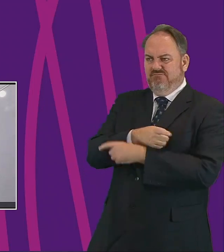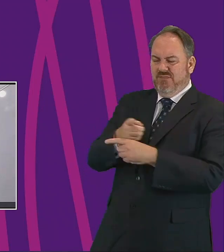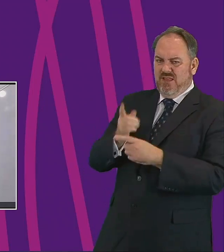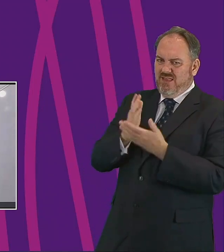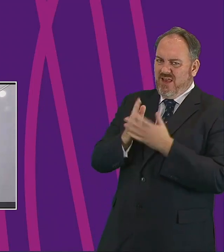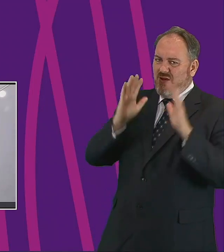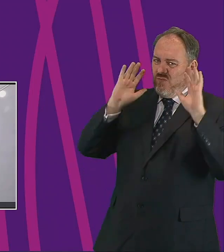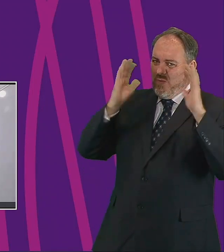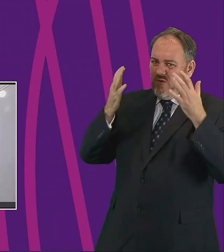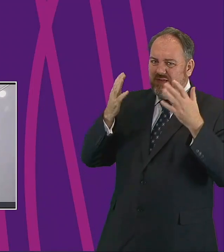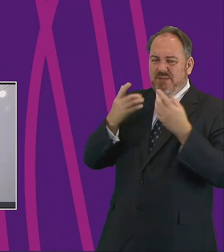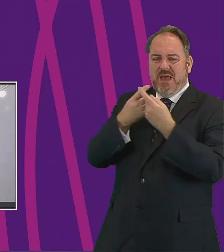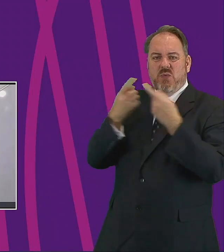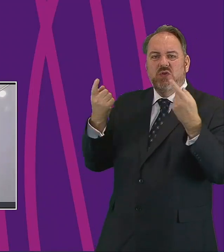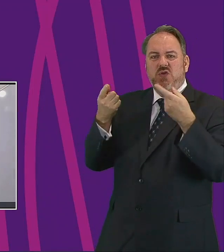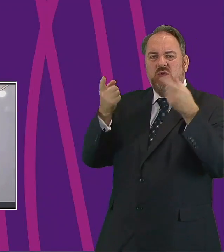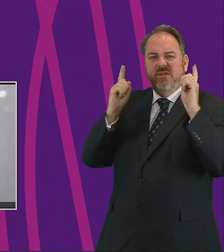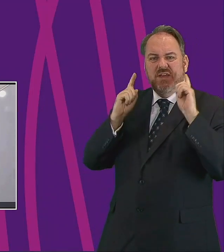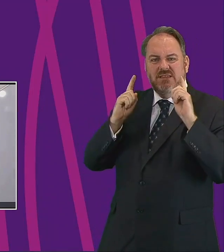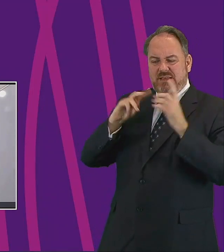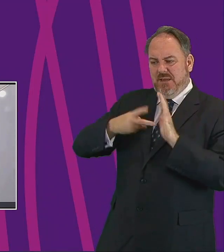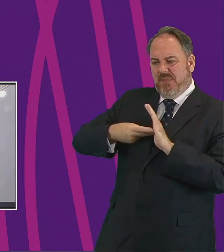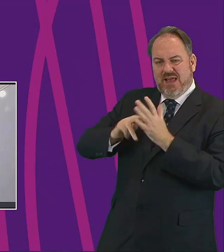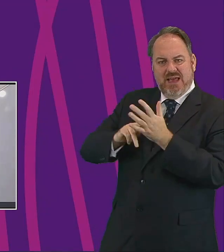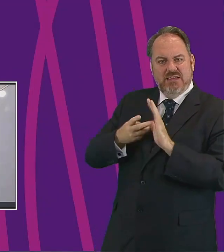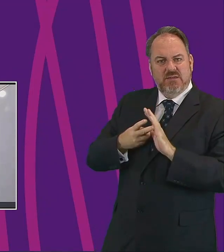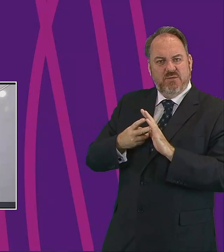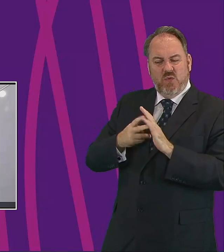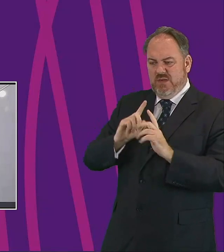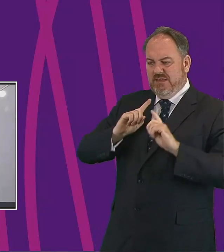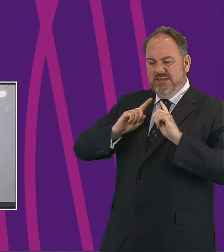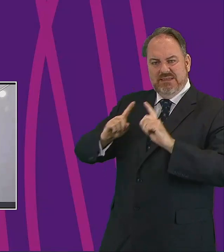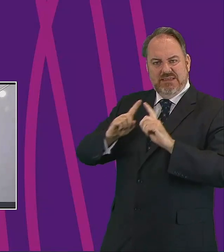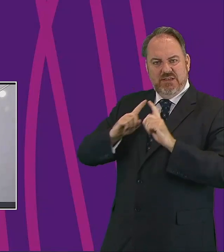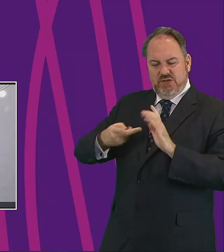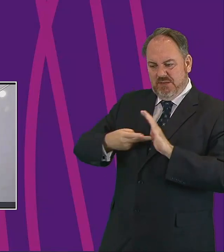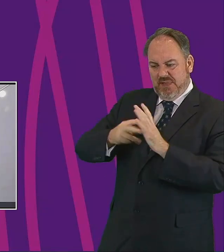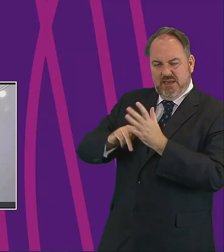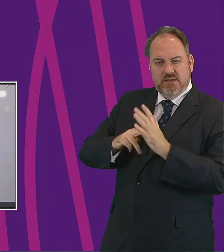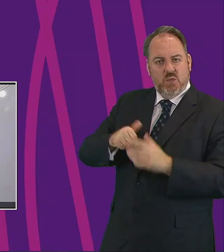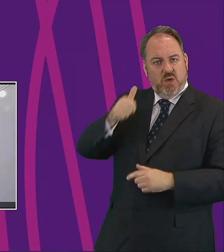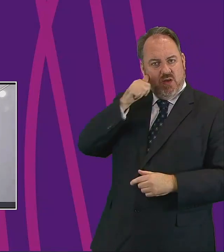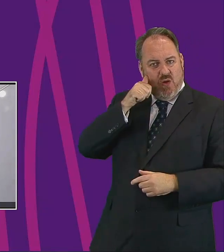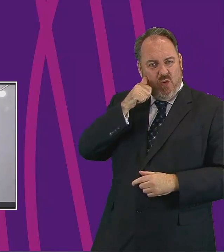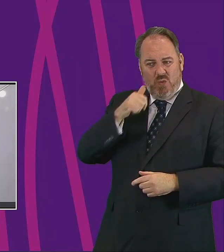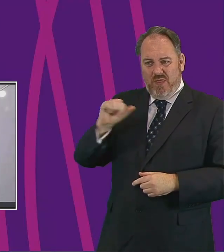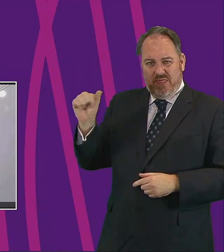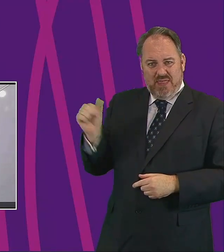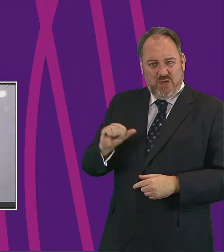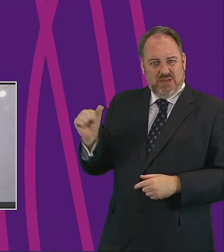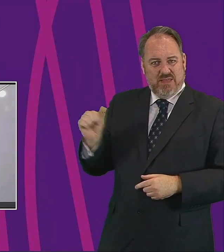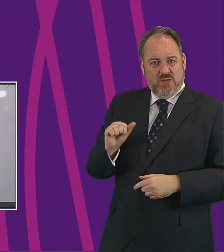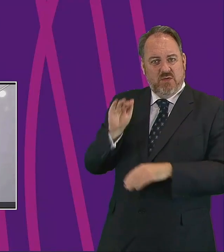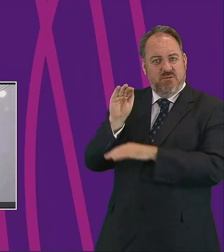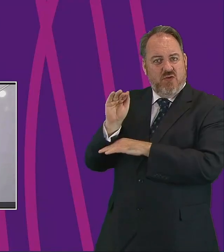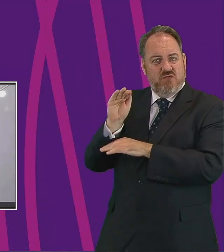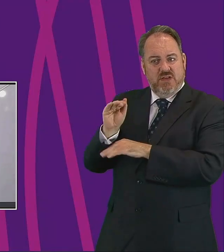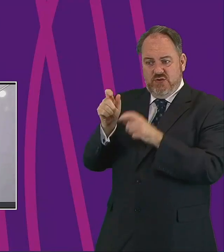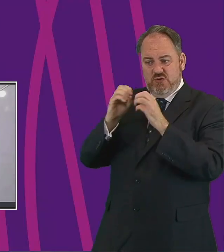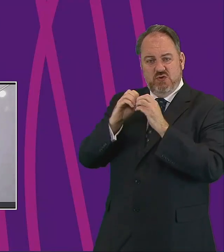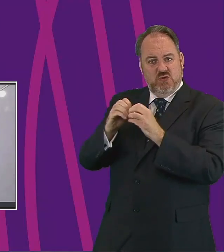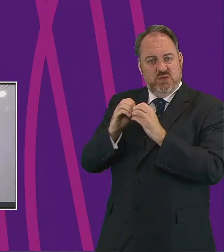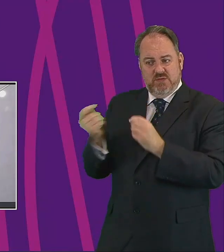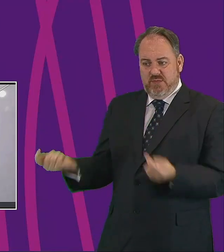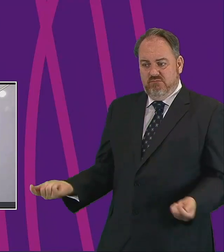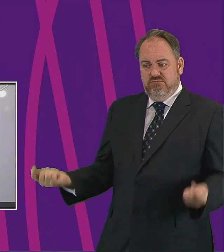in-person teaching the default. Over 9,000 students from around the world are returning to the town from this week. The university have said that only